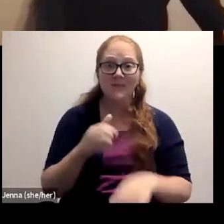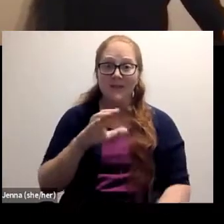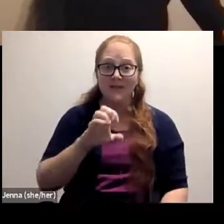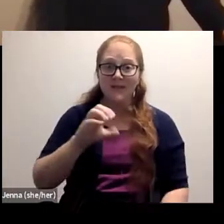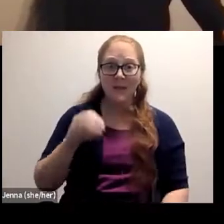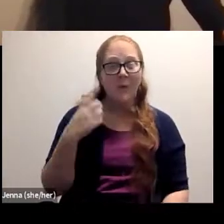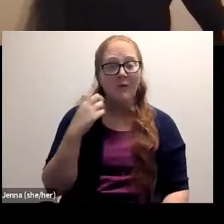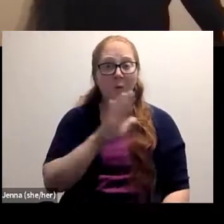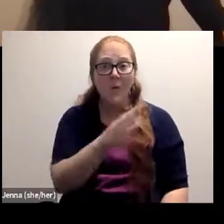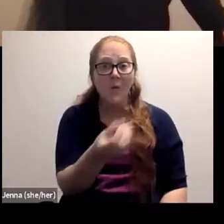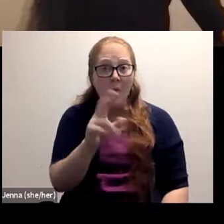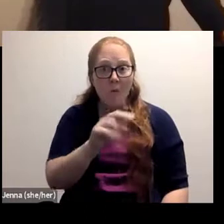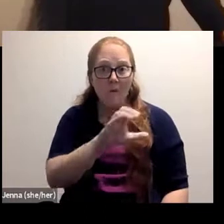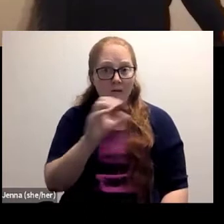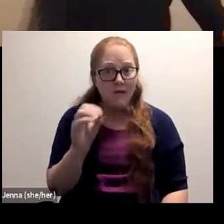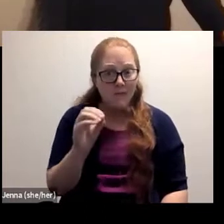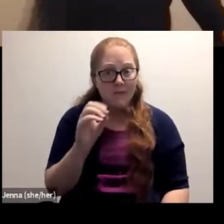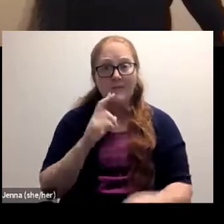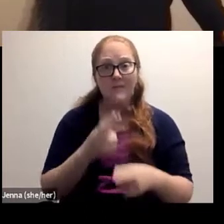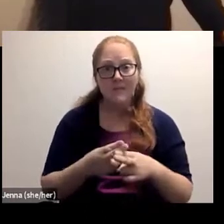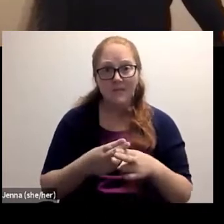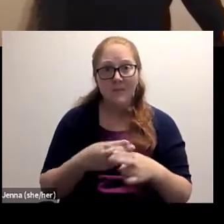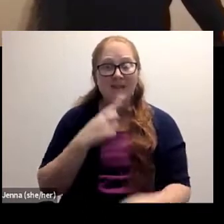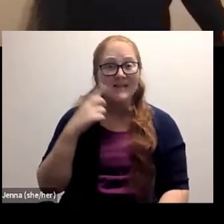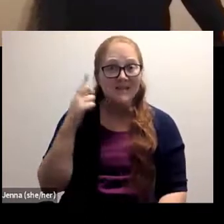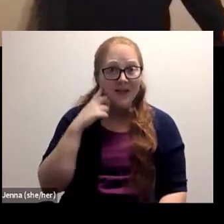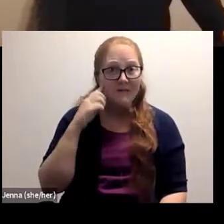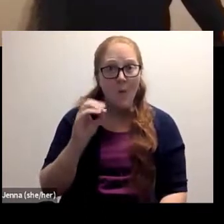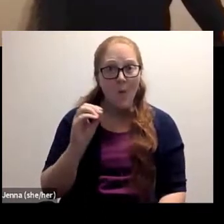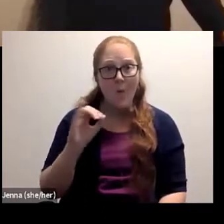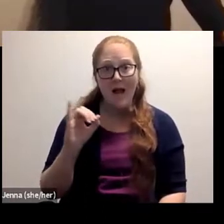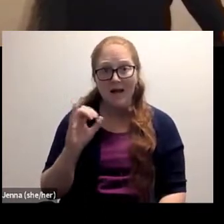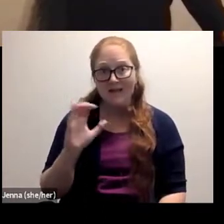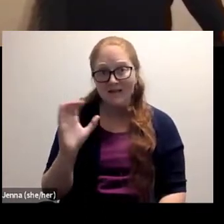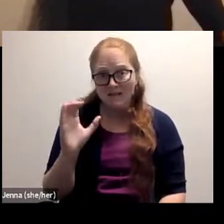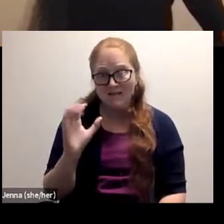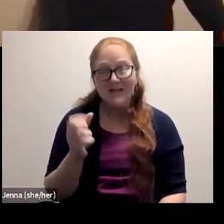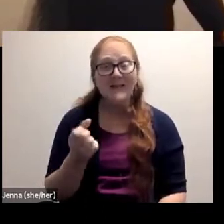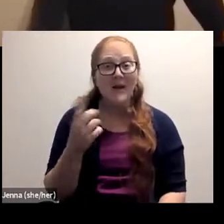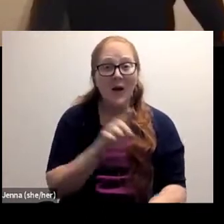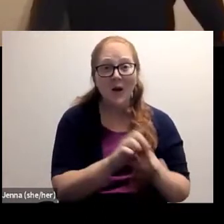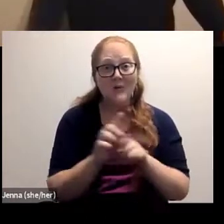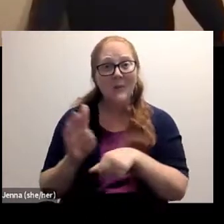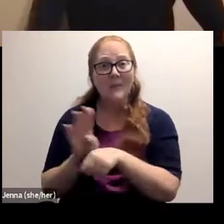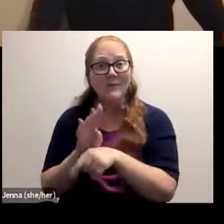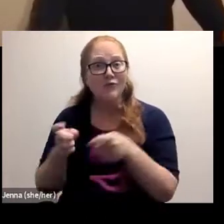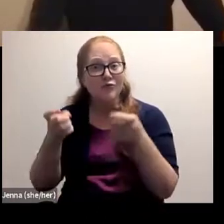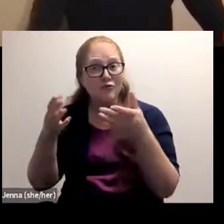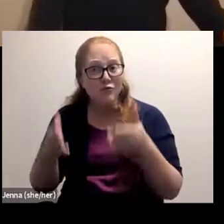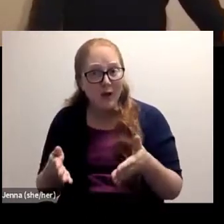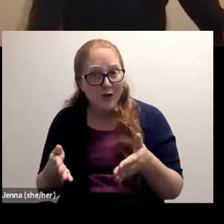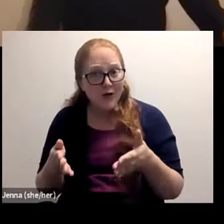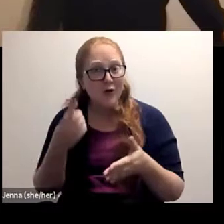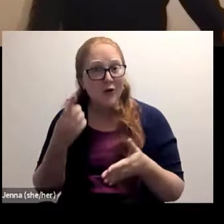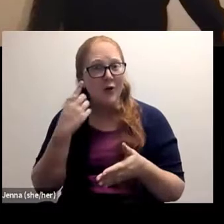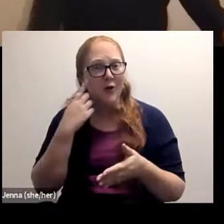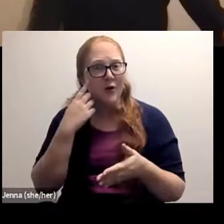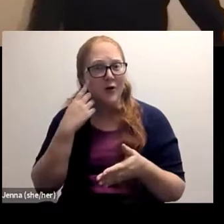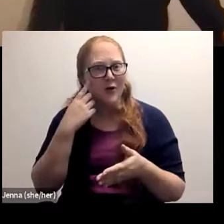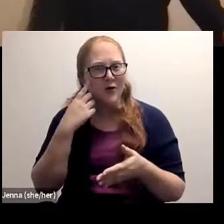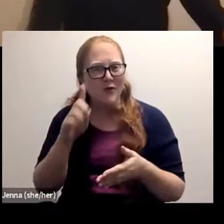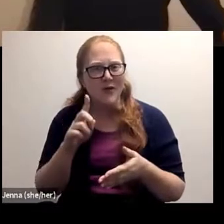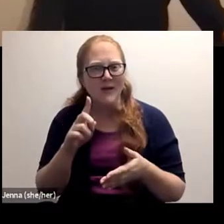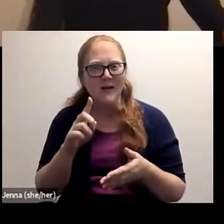CEO of her own company, Deaf OIC, and she's also the business director in our